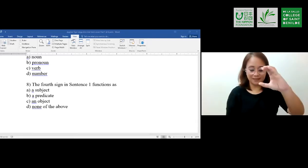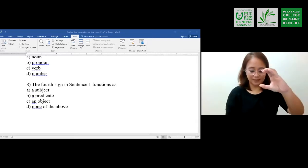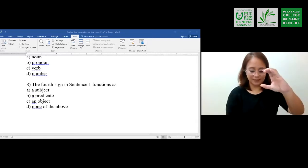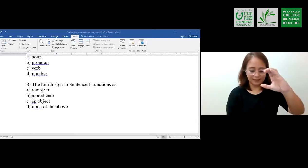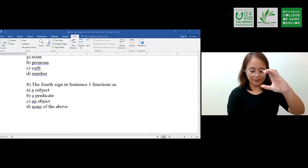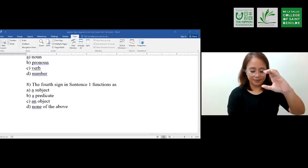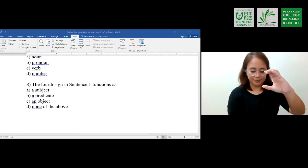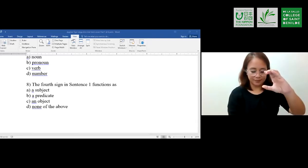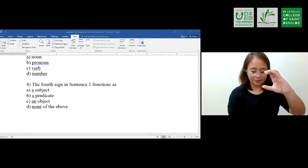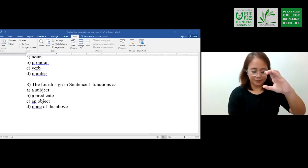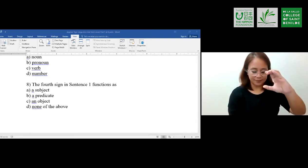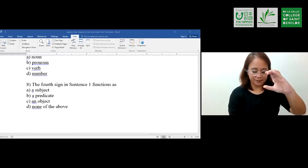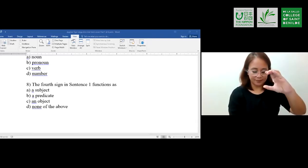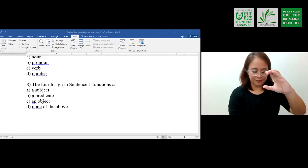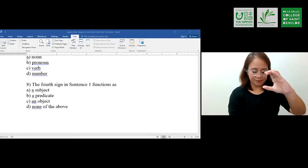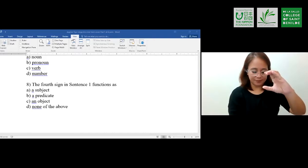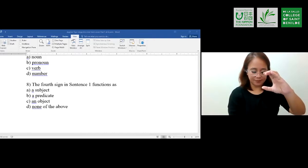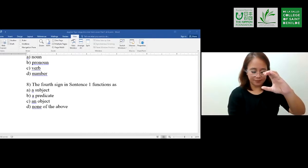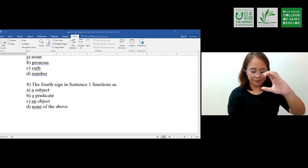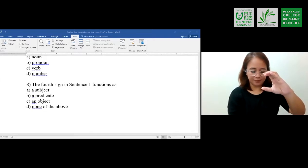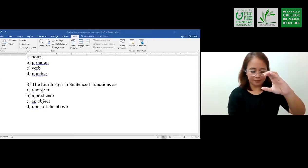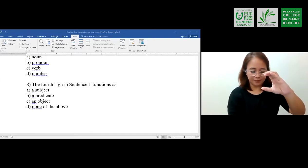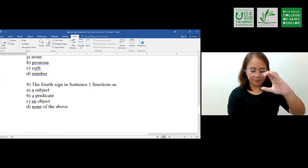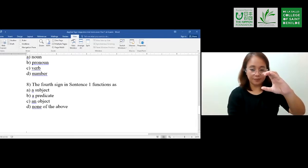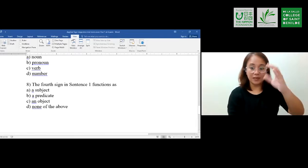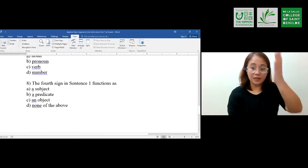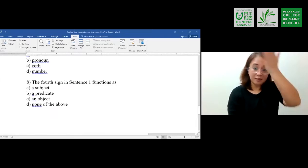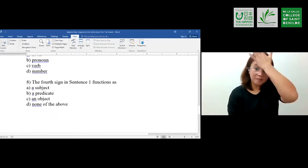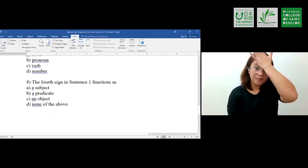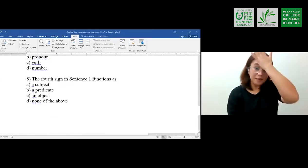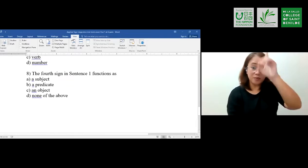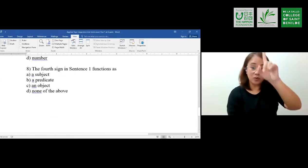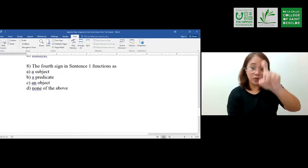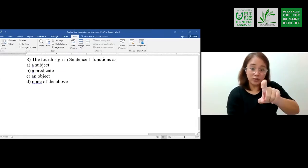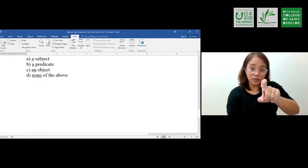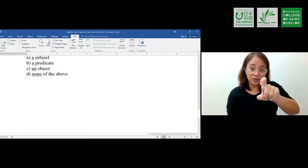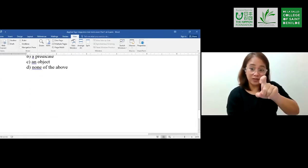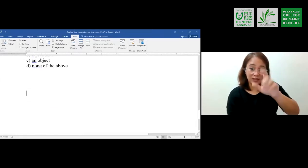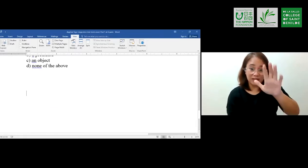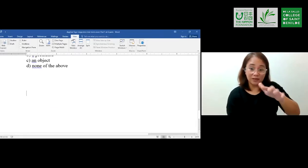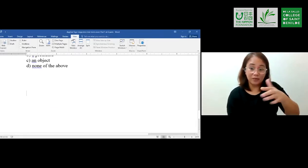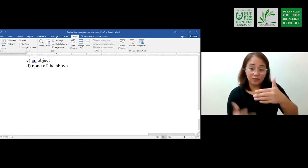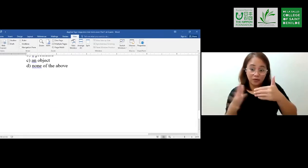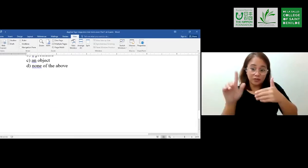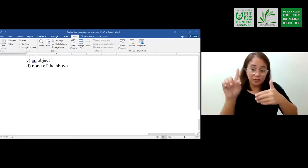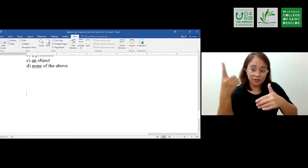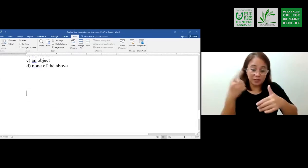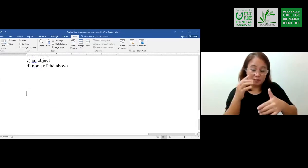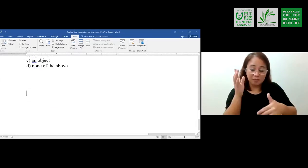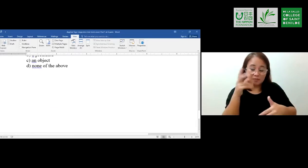Peebs, I'm going to talk about Peebs's question after we finish with yours, Marvin. Okay.